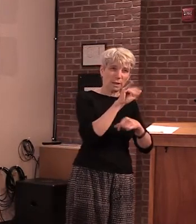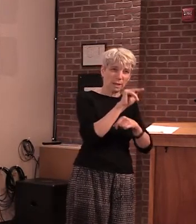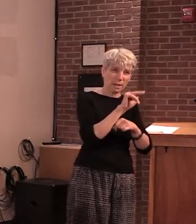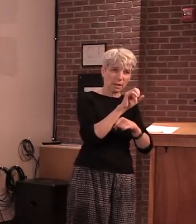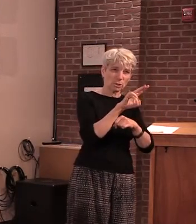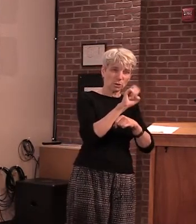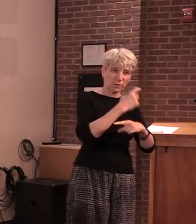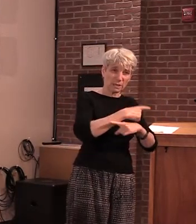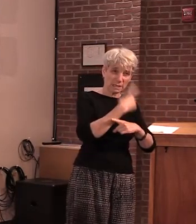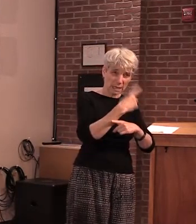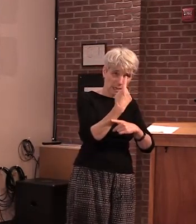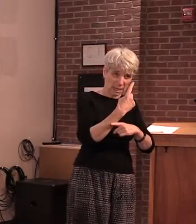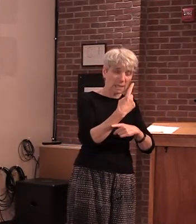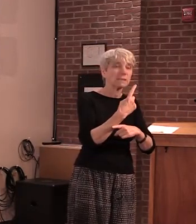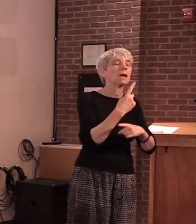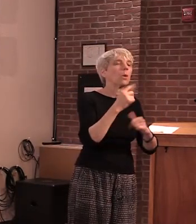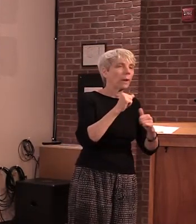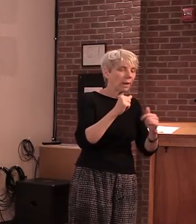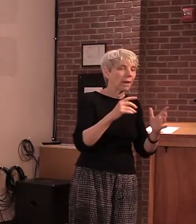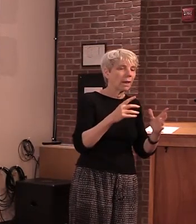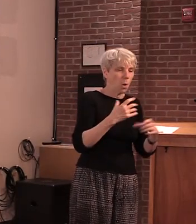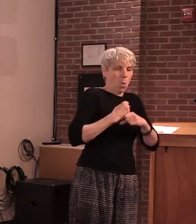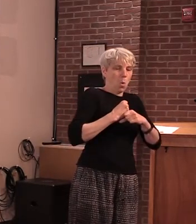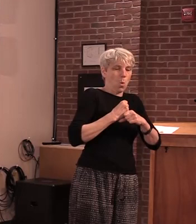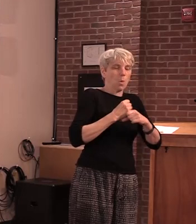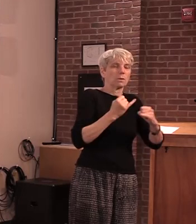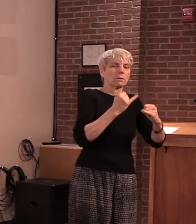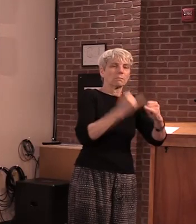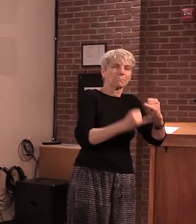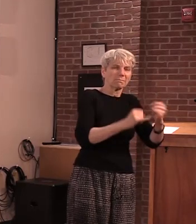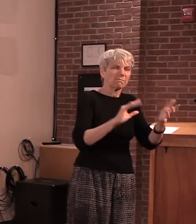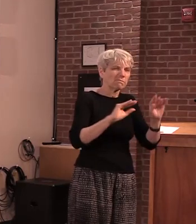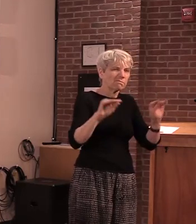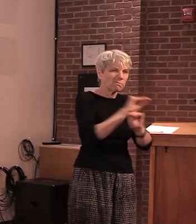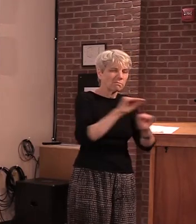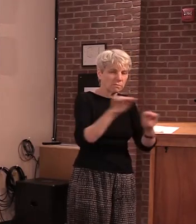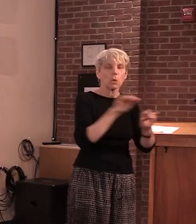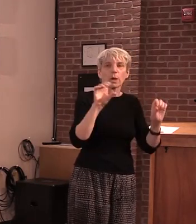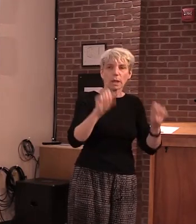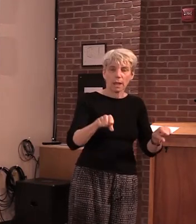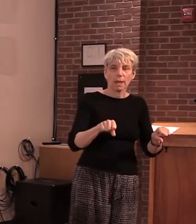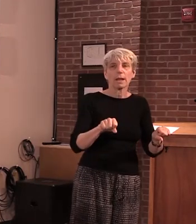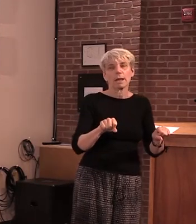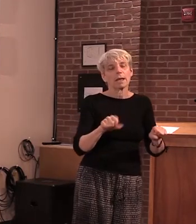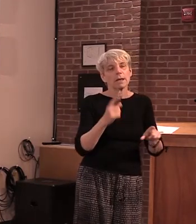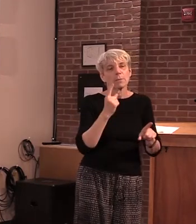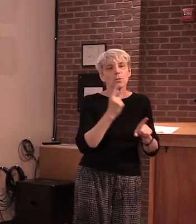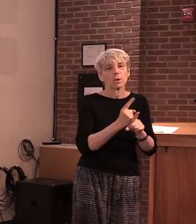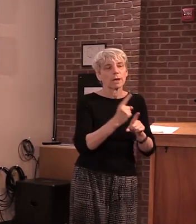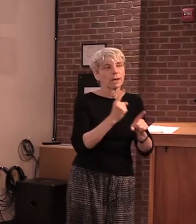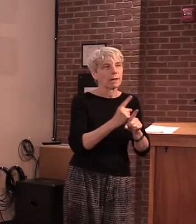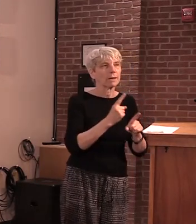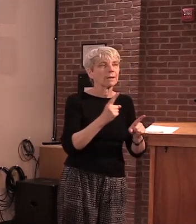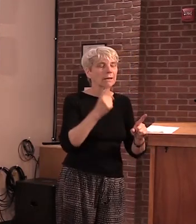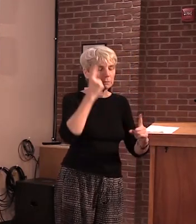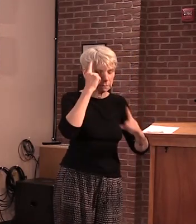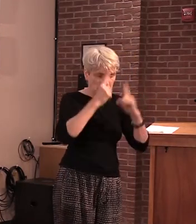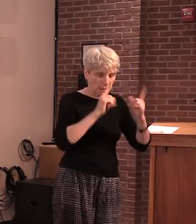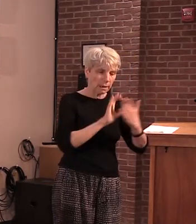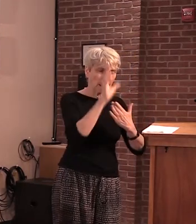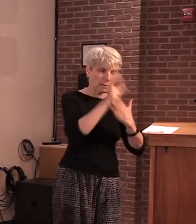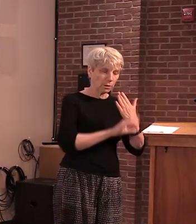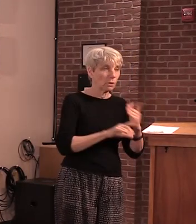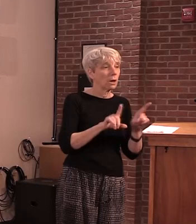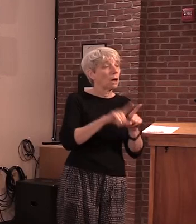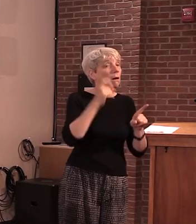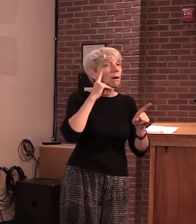extra time to bring teachers in. That's certainly a possibility. But I think the order does provoke the larger conversation around the calendar, and as the governor mentioned, that's